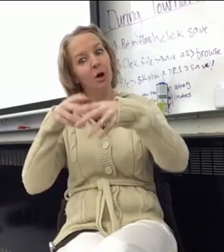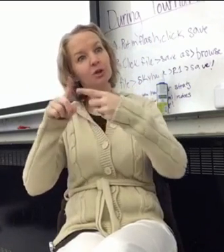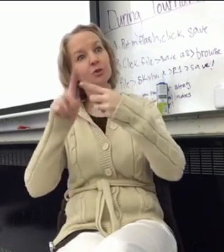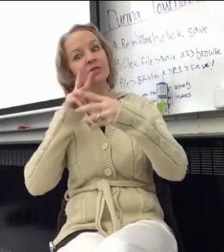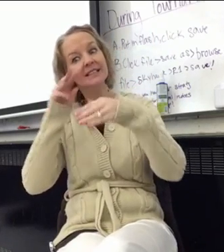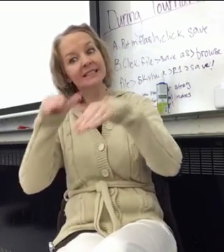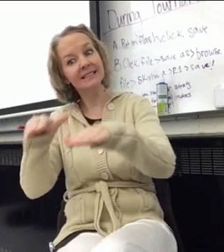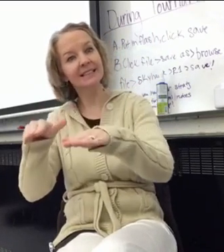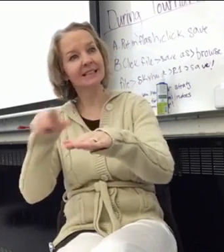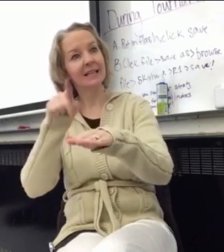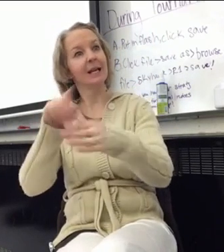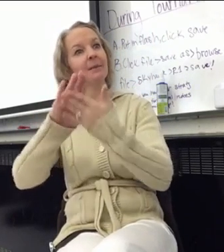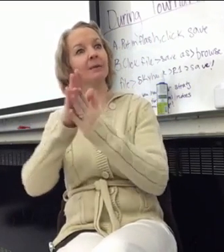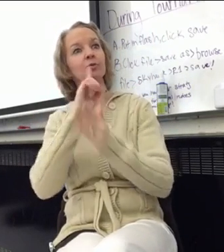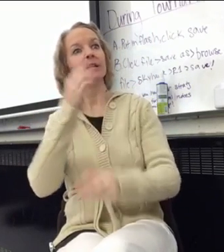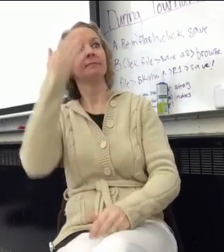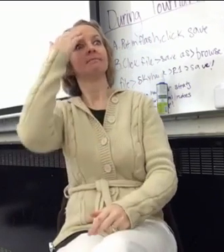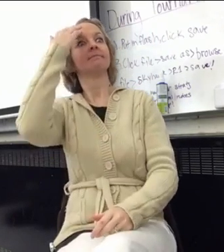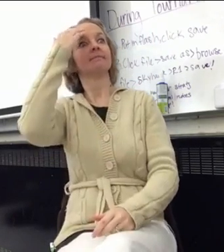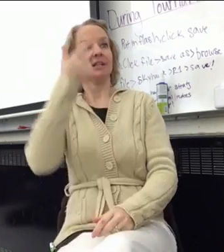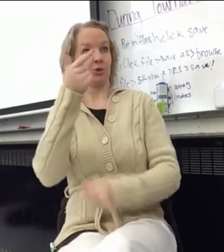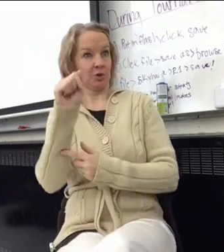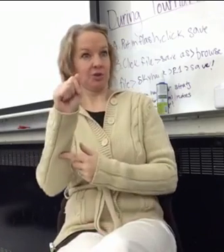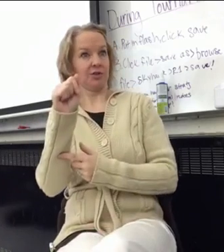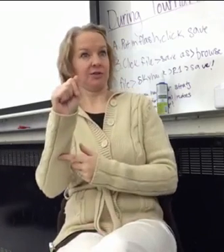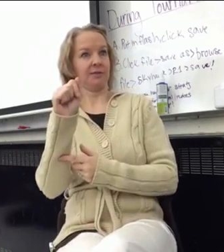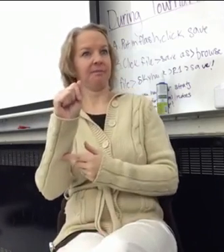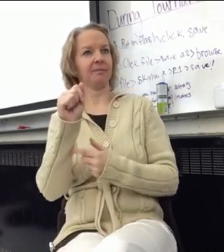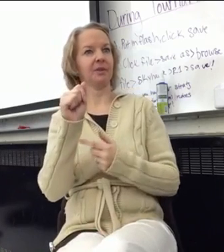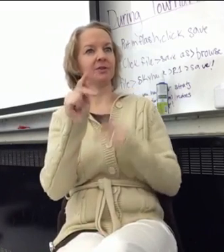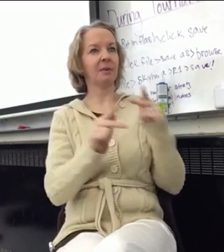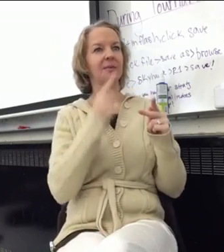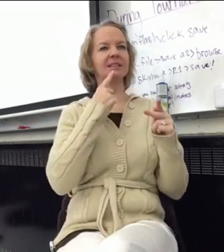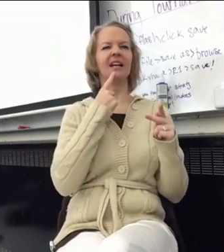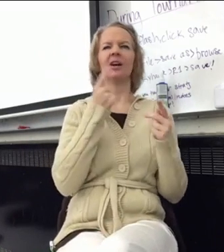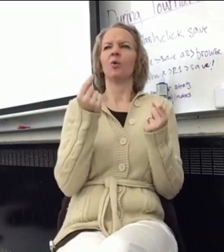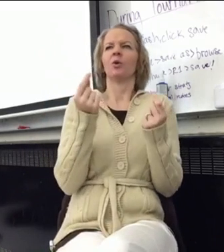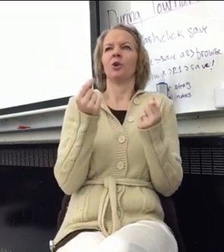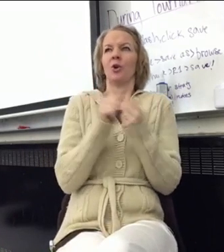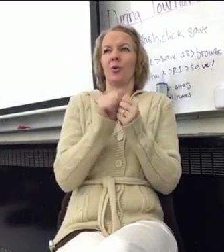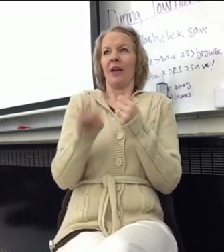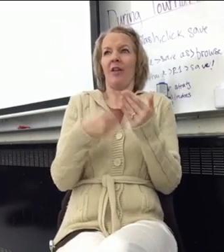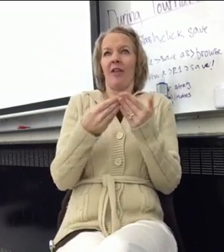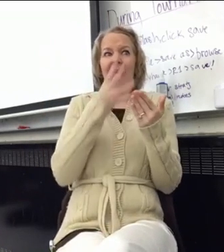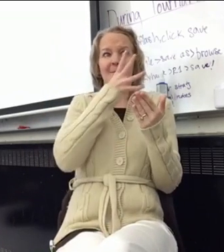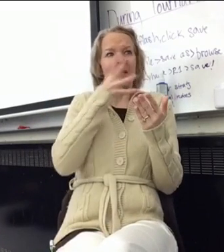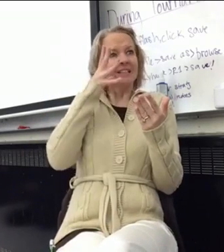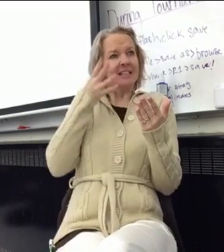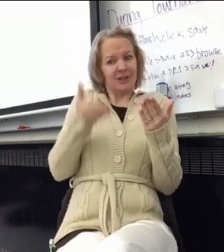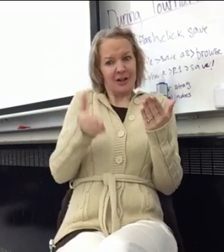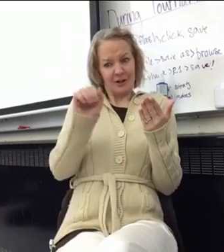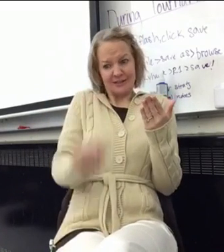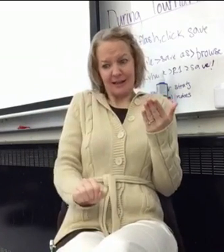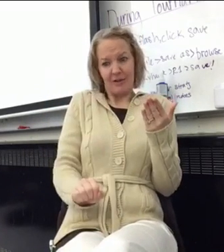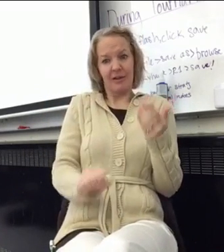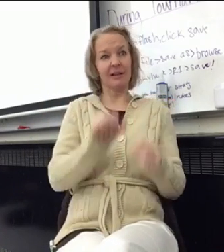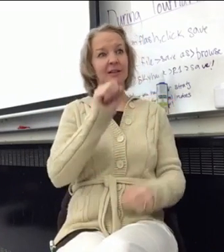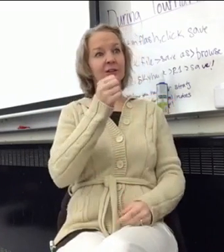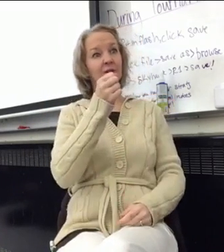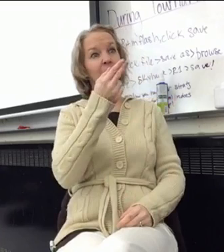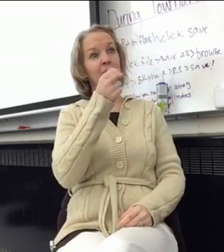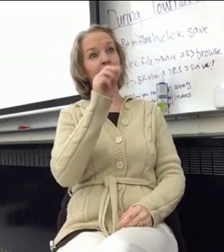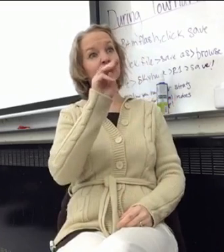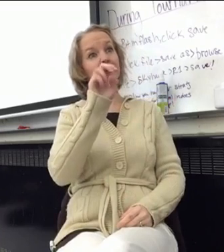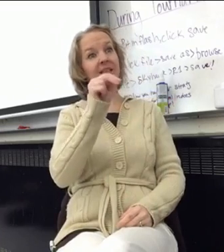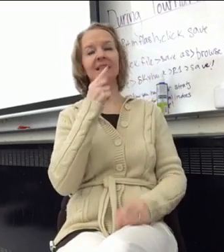he becomes really well known in Georgia. And somebody's asking him, what are we going to do with all of this plantation stuff in the South? And Sherman says, we're going to